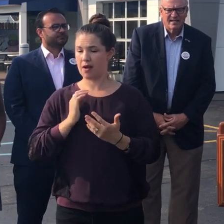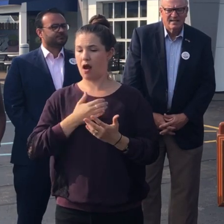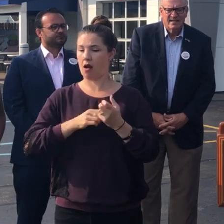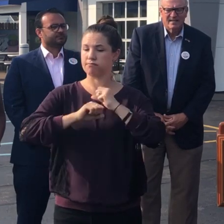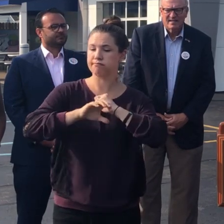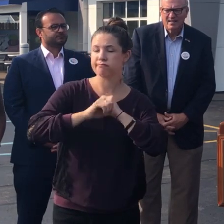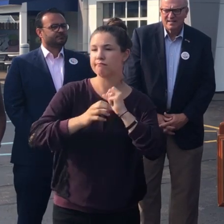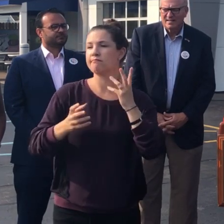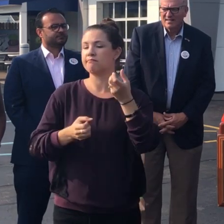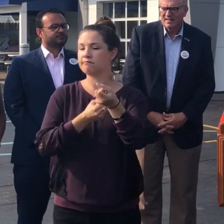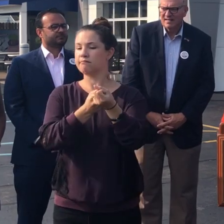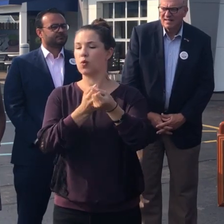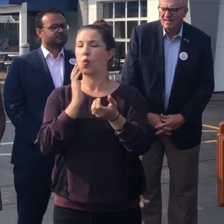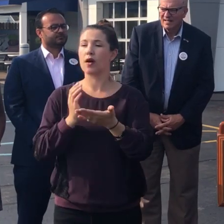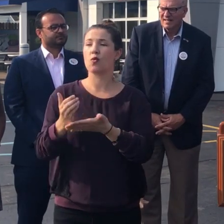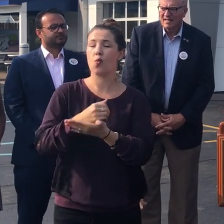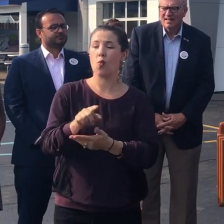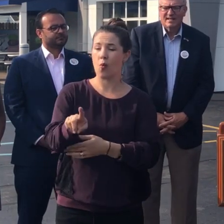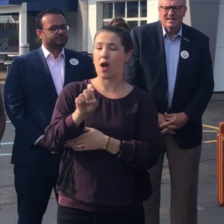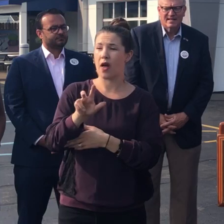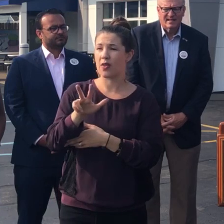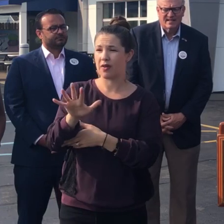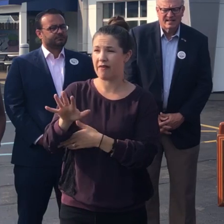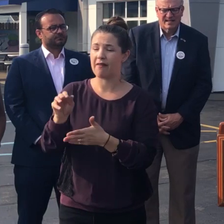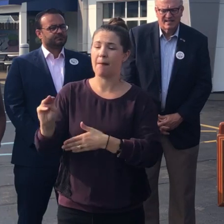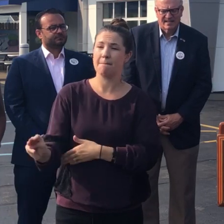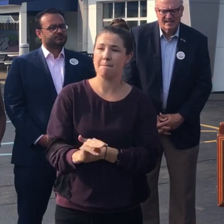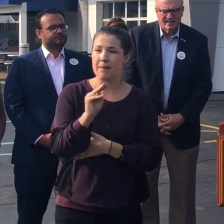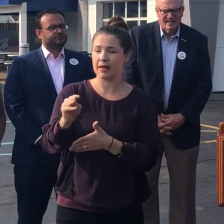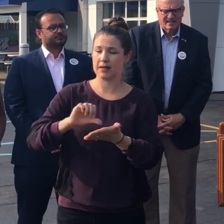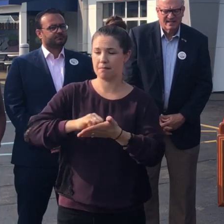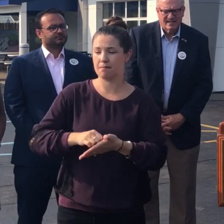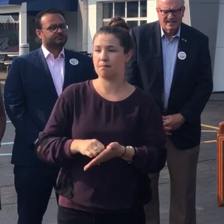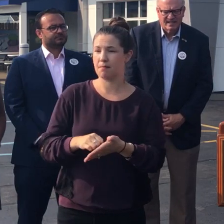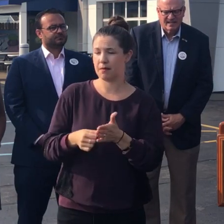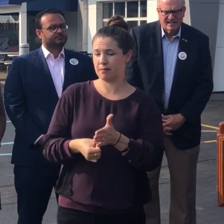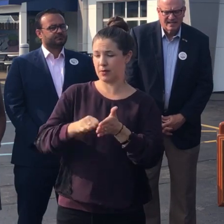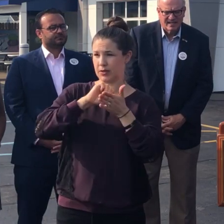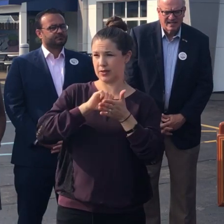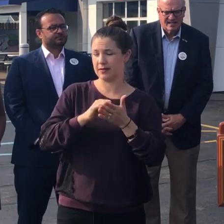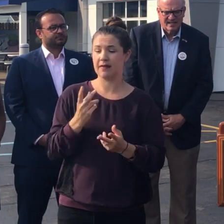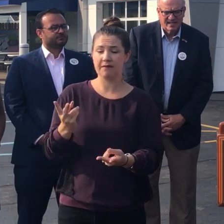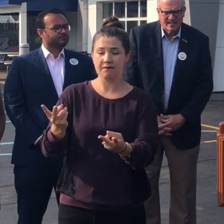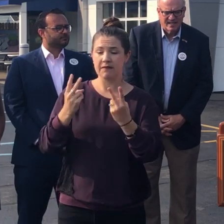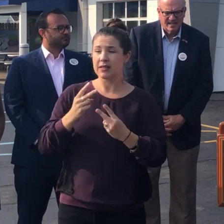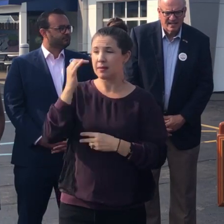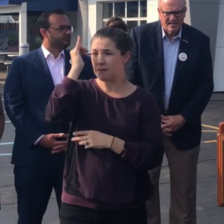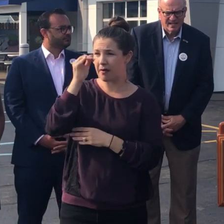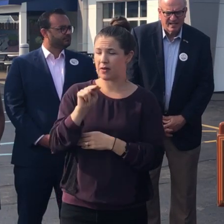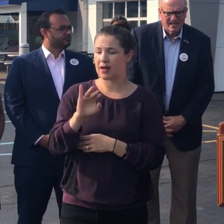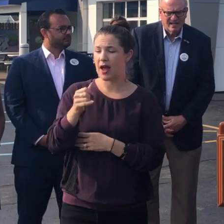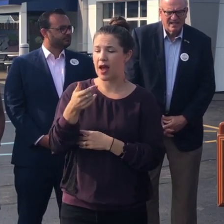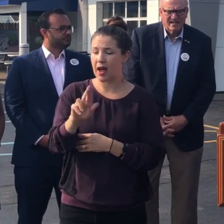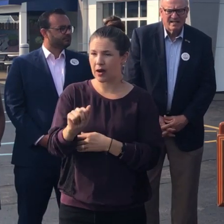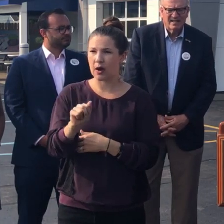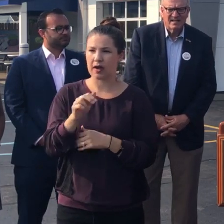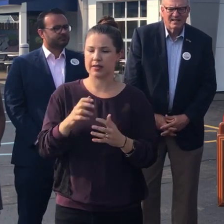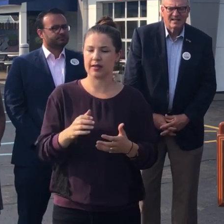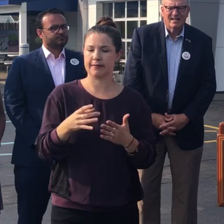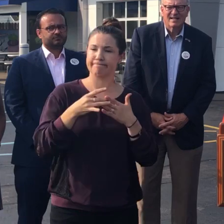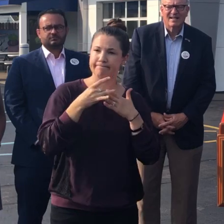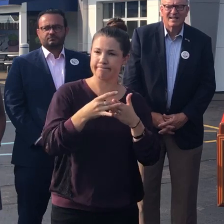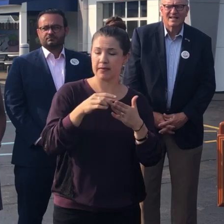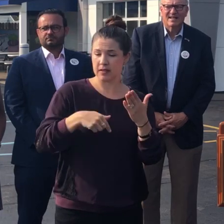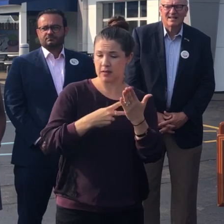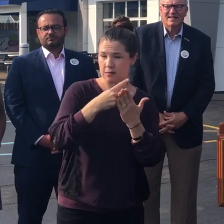generate 135 million impressions. Visit Buffalo Niagara is taking the lead on this portion of the program, as